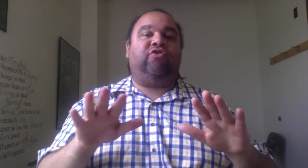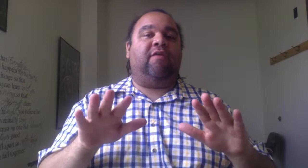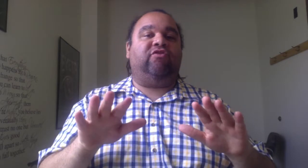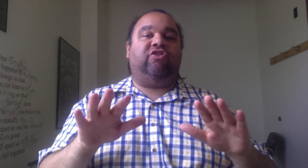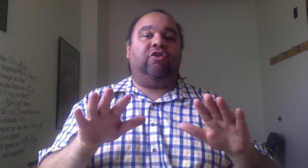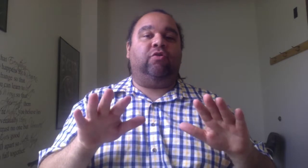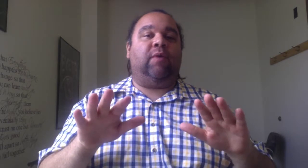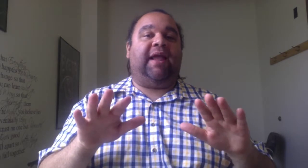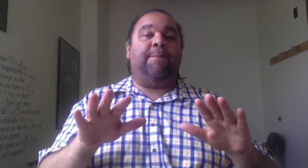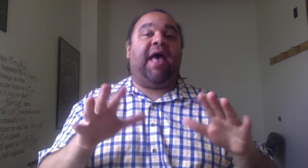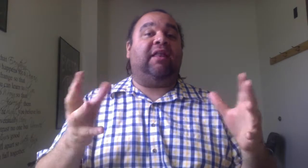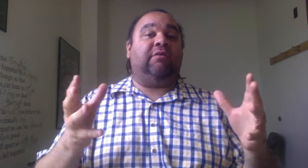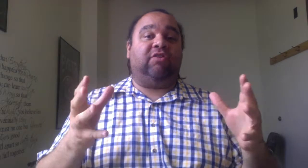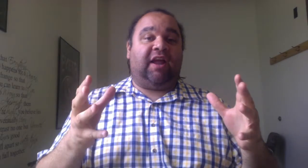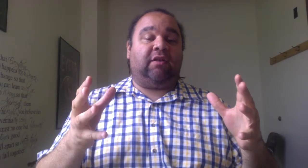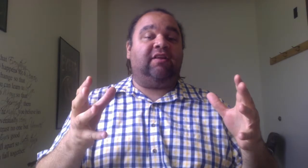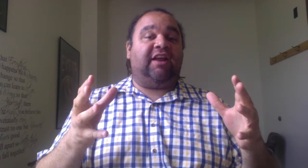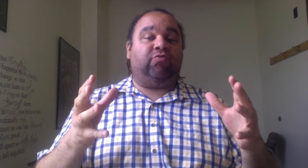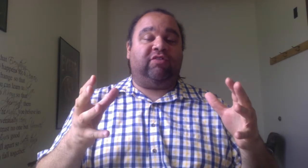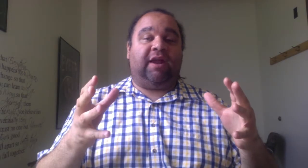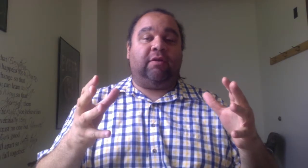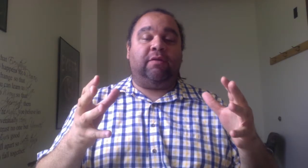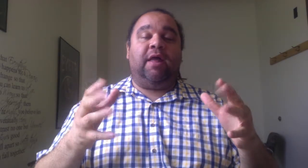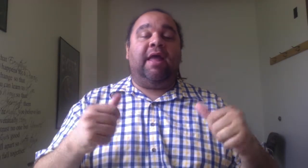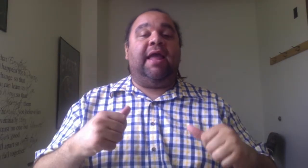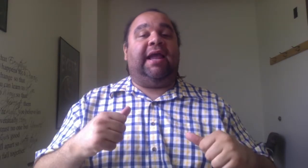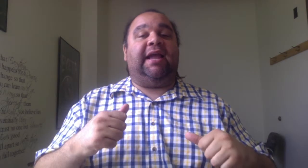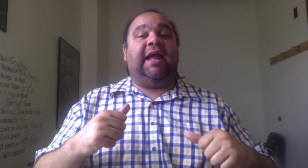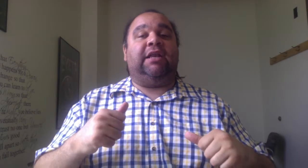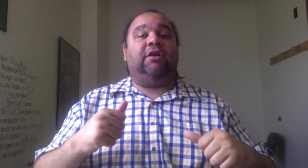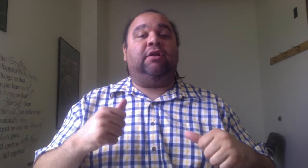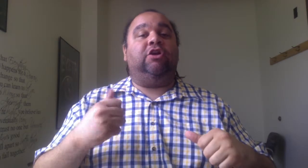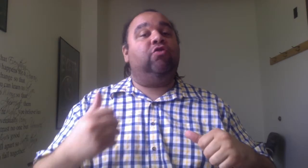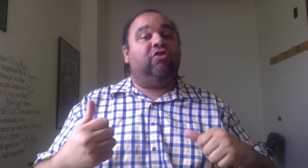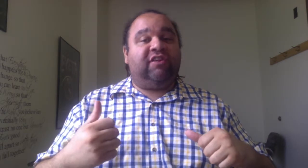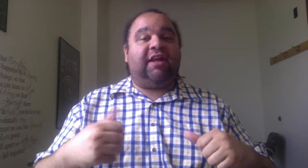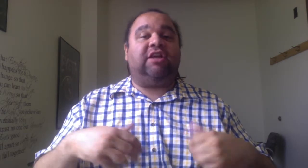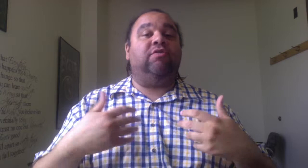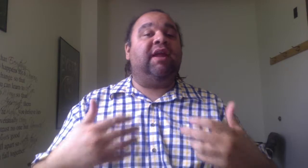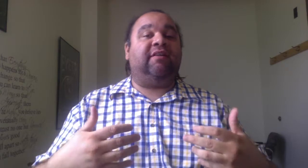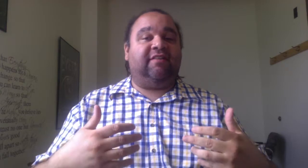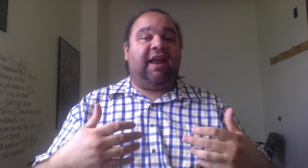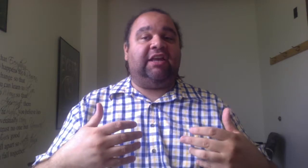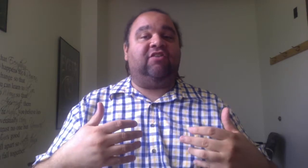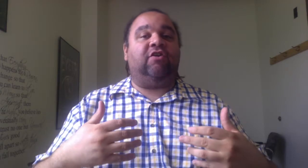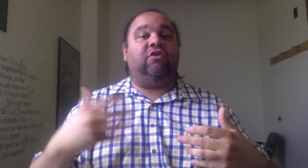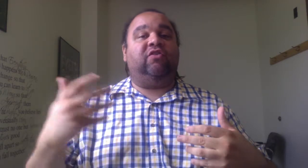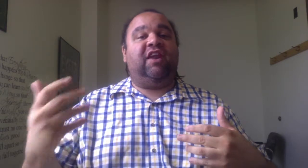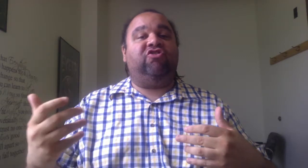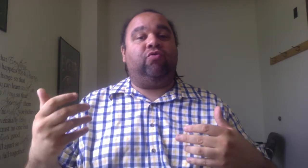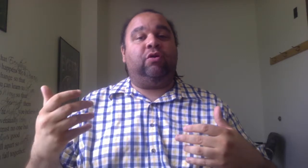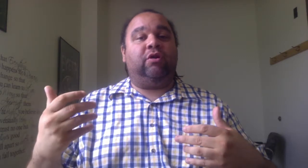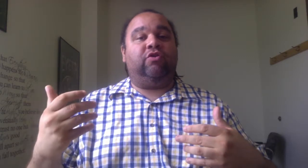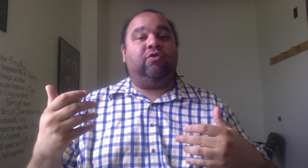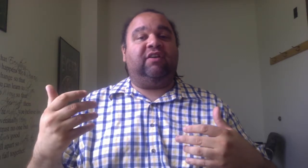off to a ballet recital, a dance recital, and you're sick, you can't attend, and so you send your